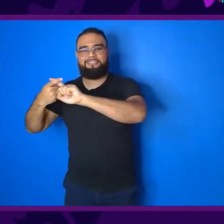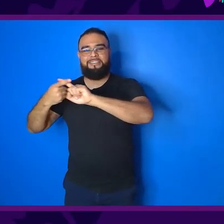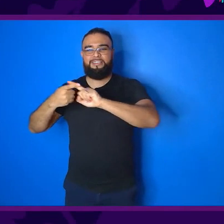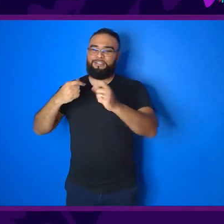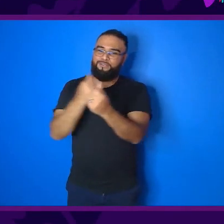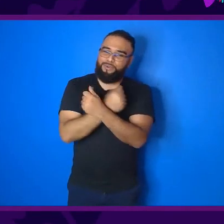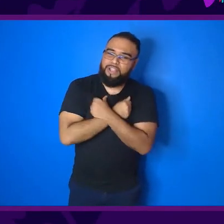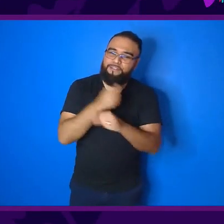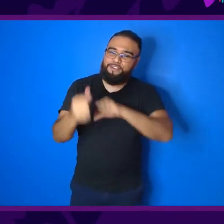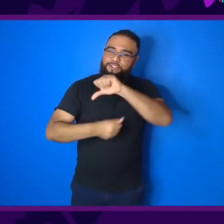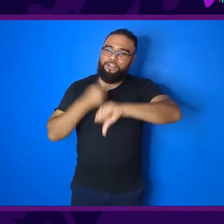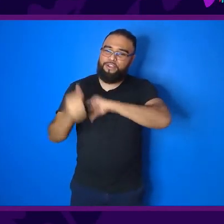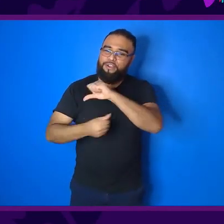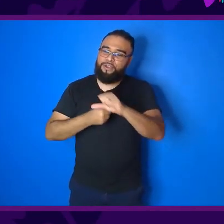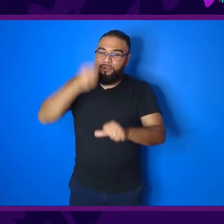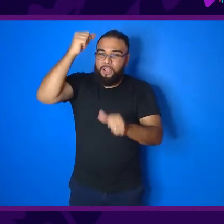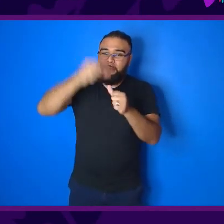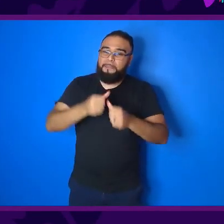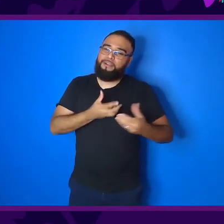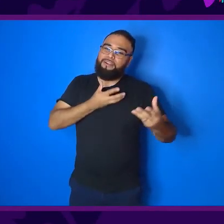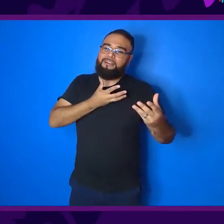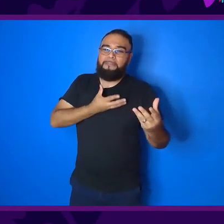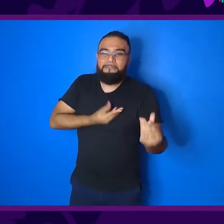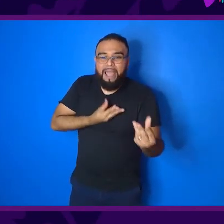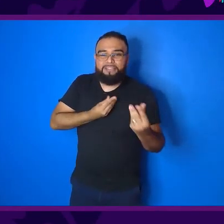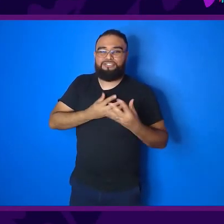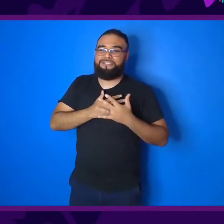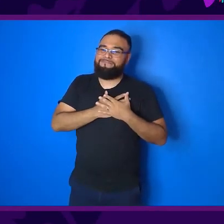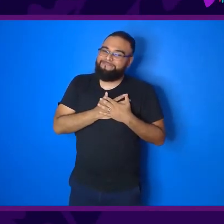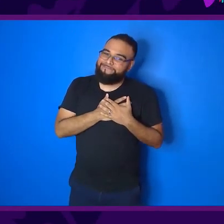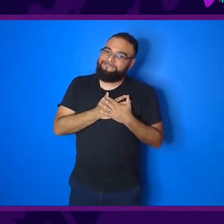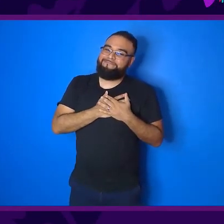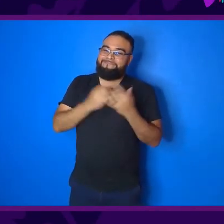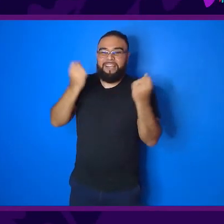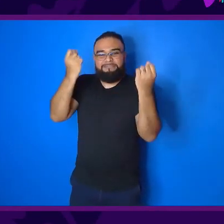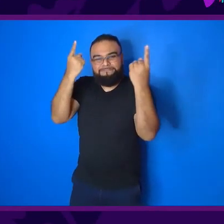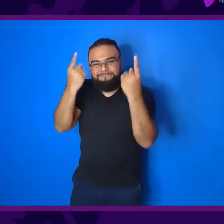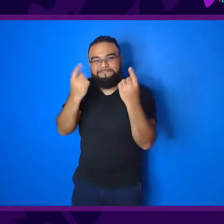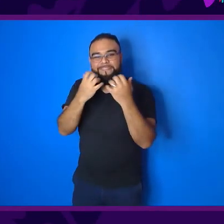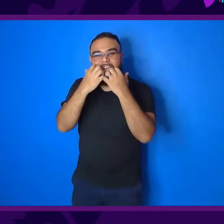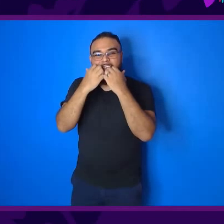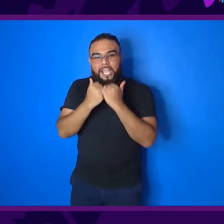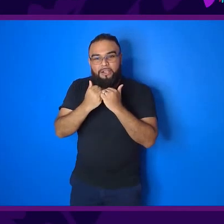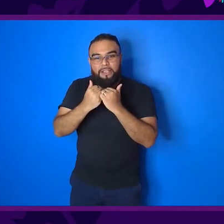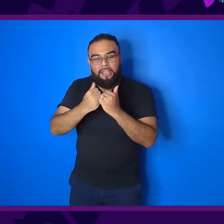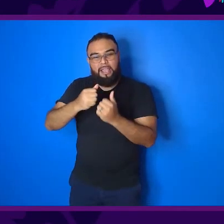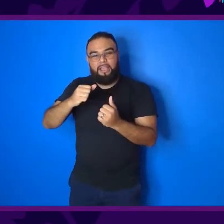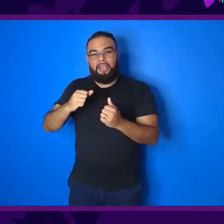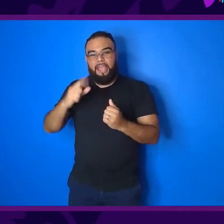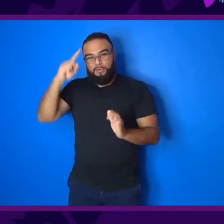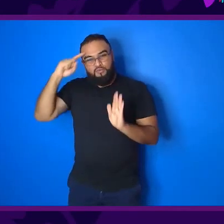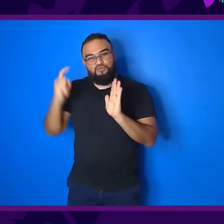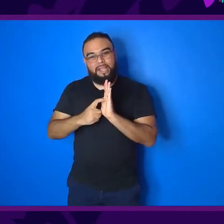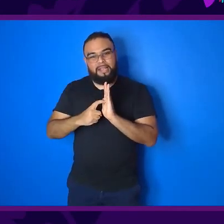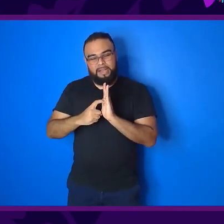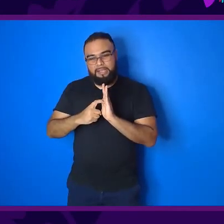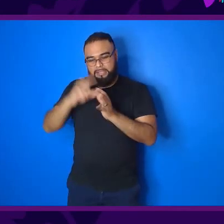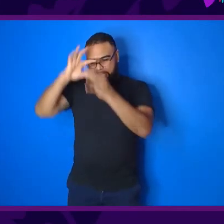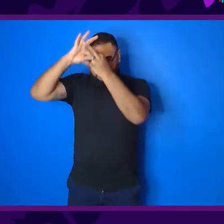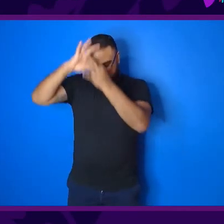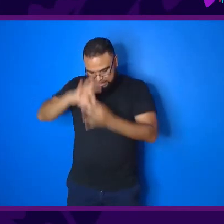your caring, and your recognition of the divinity within yourself, but as